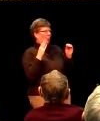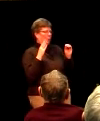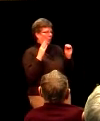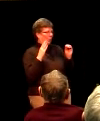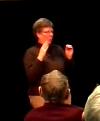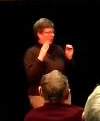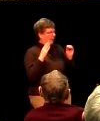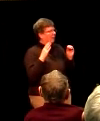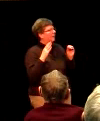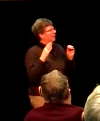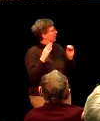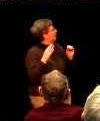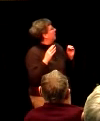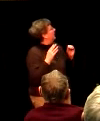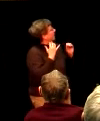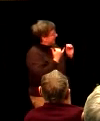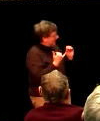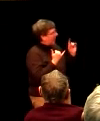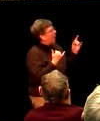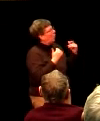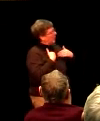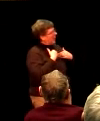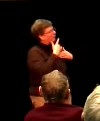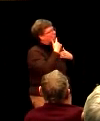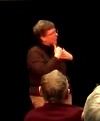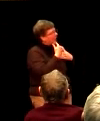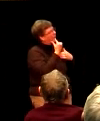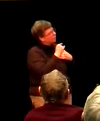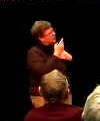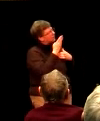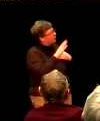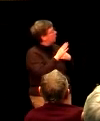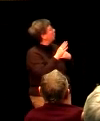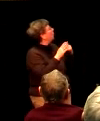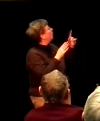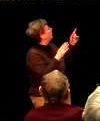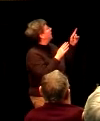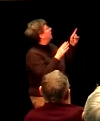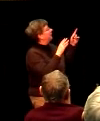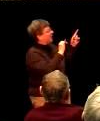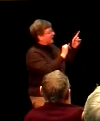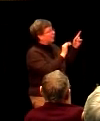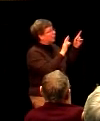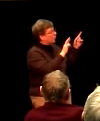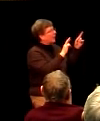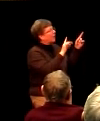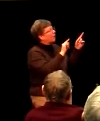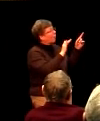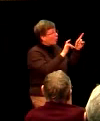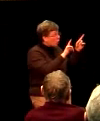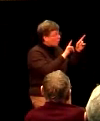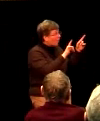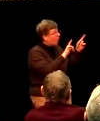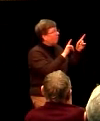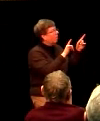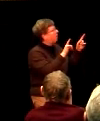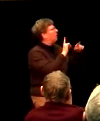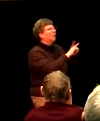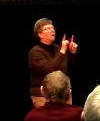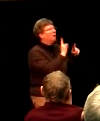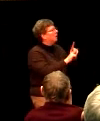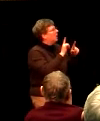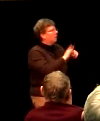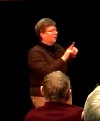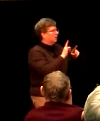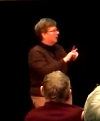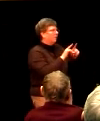We just had one visible wavelength. Now we've got red, green, blue. We've got near infrared. We've got thermal. We've got a whole lot more.